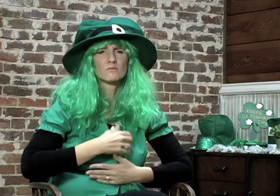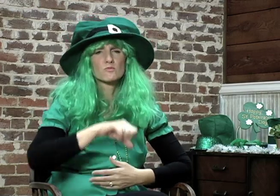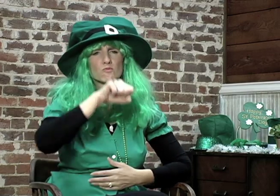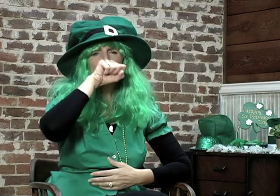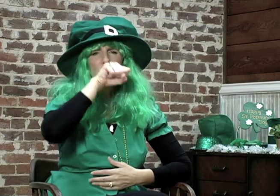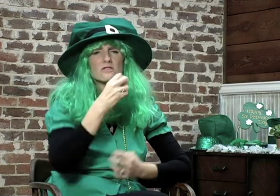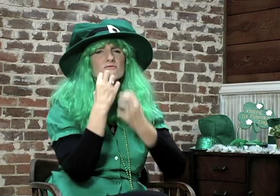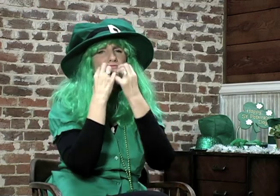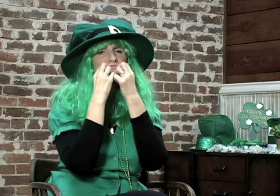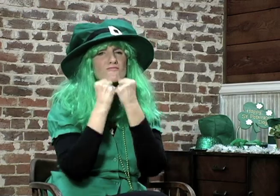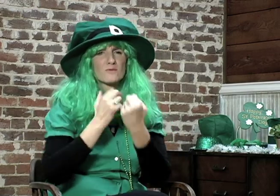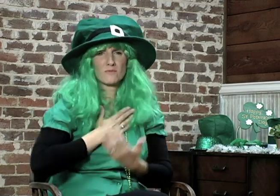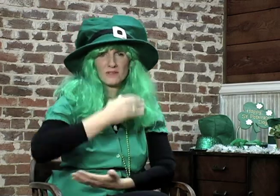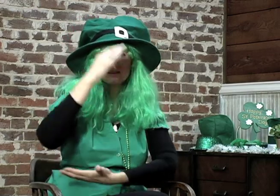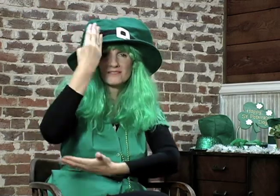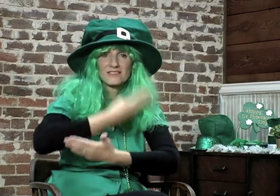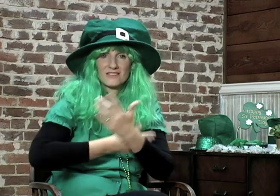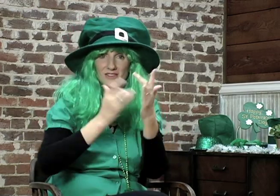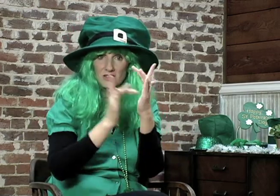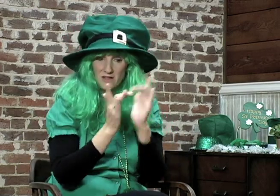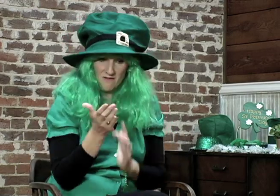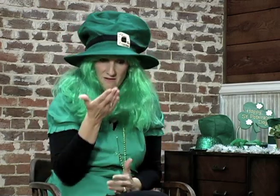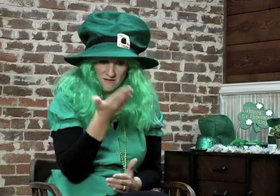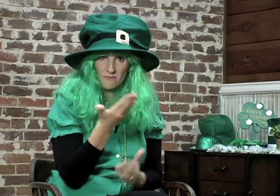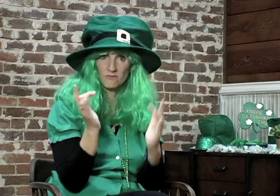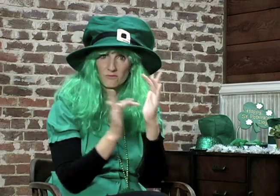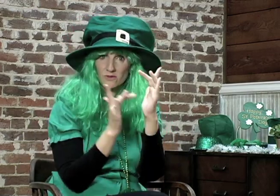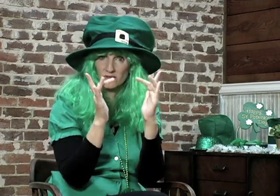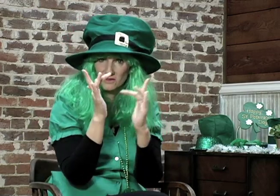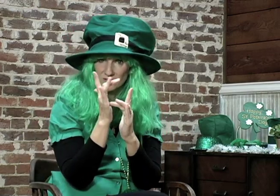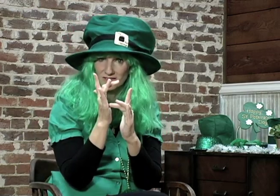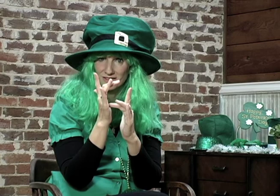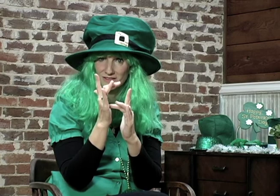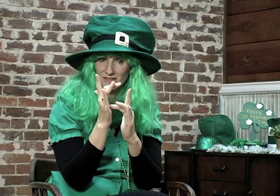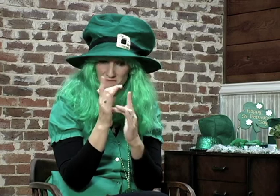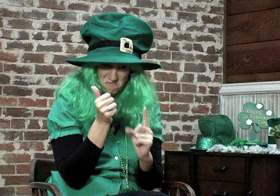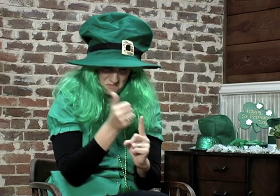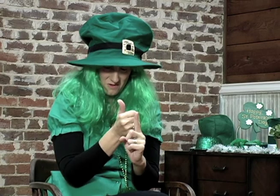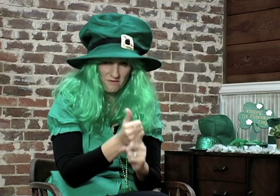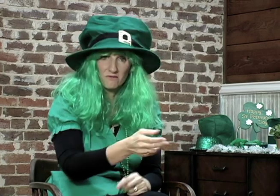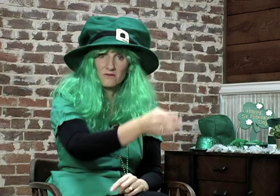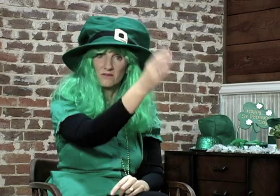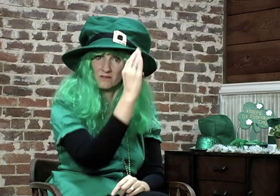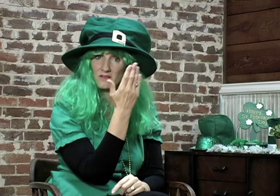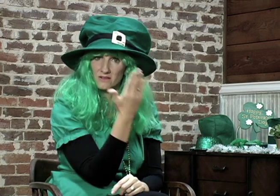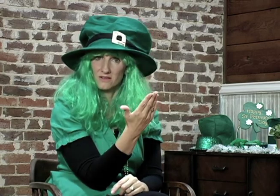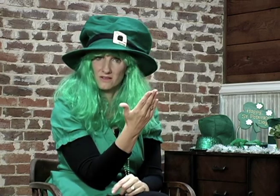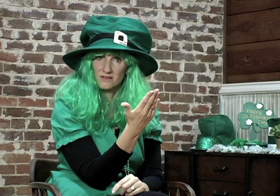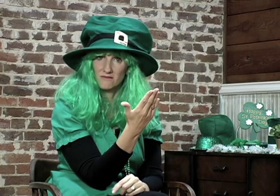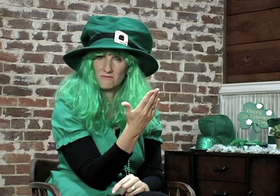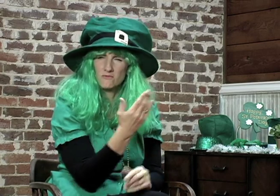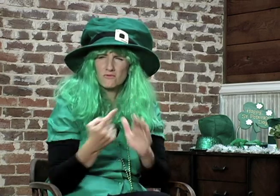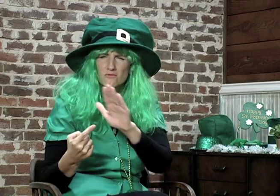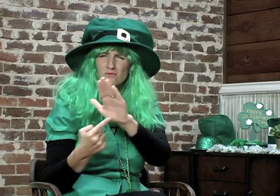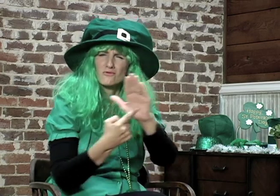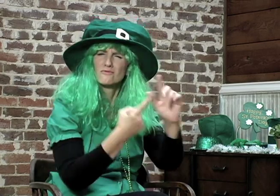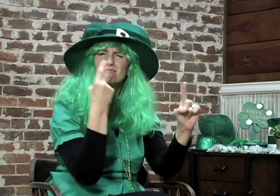my beloved Son, in whom I am well pleased. He was announcing that Jesus was his